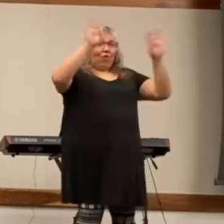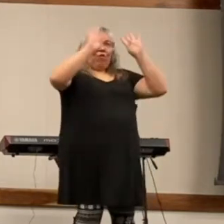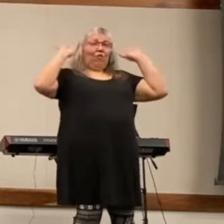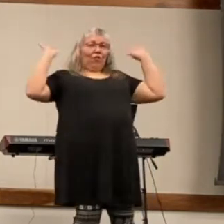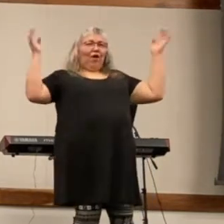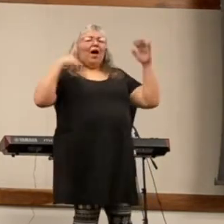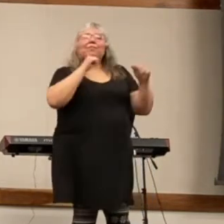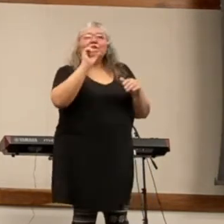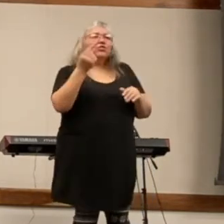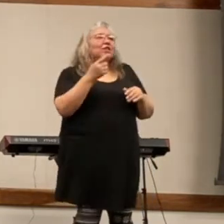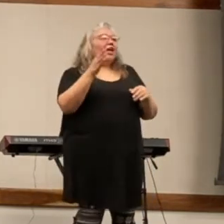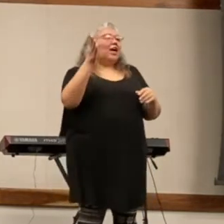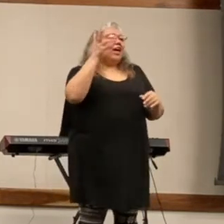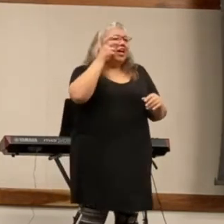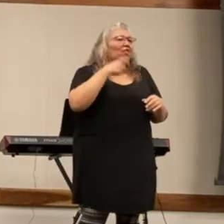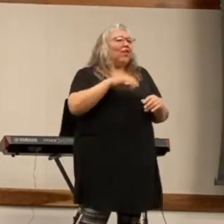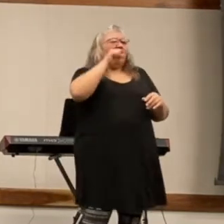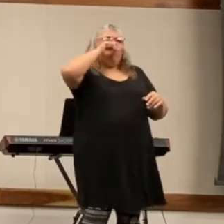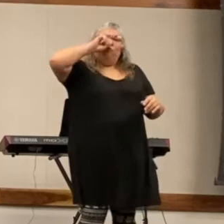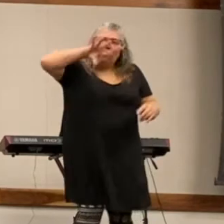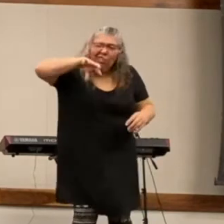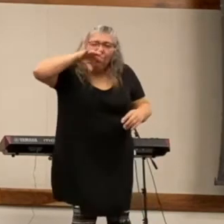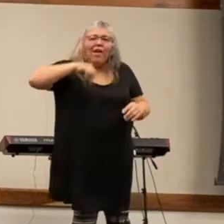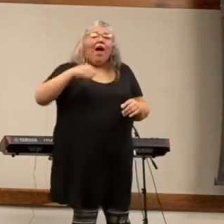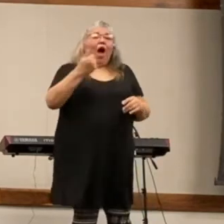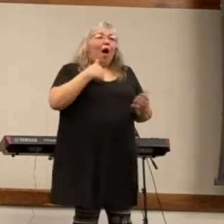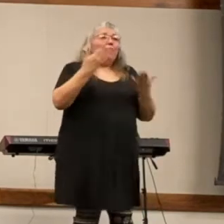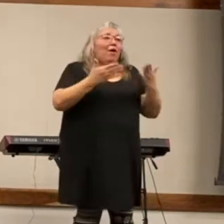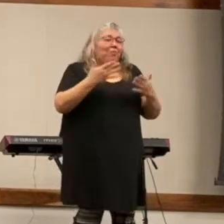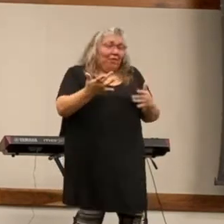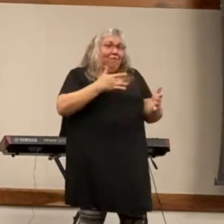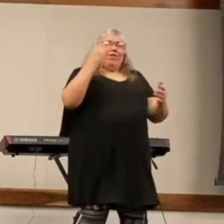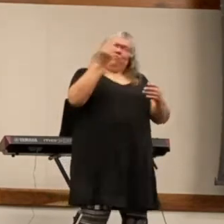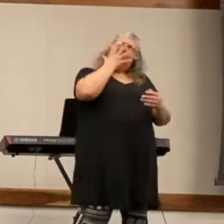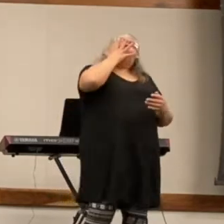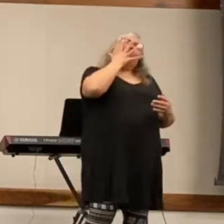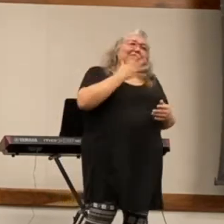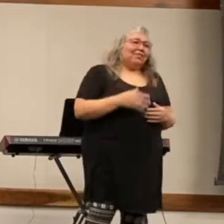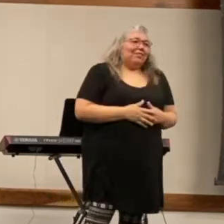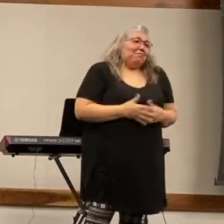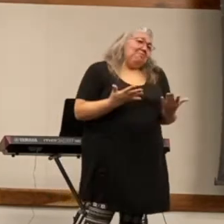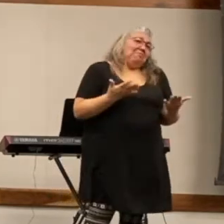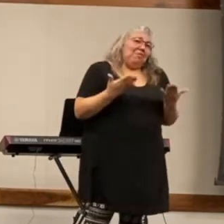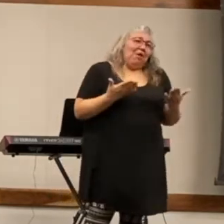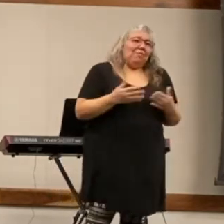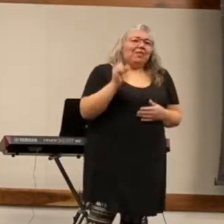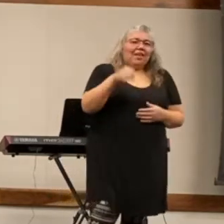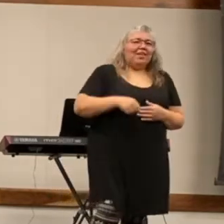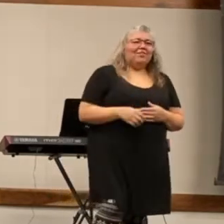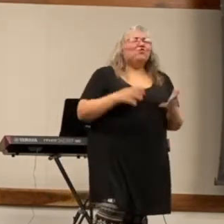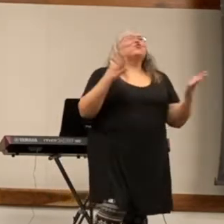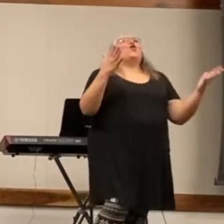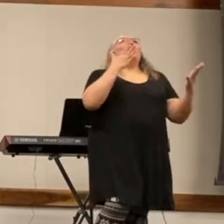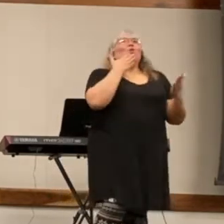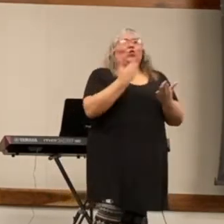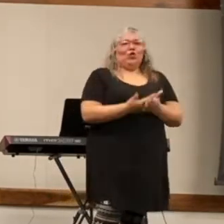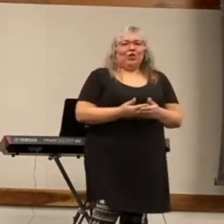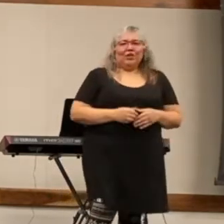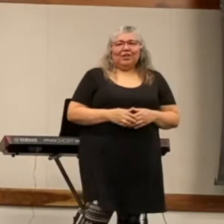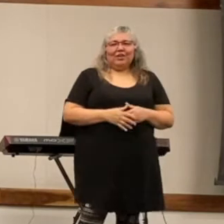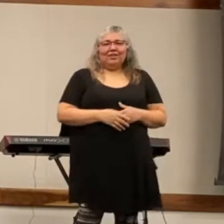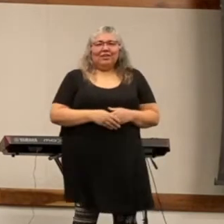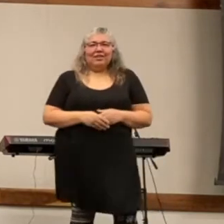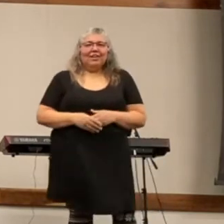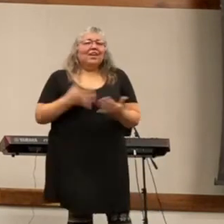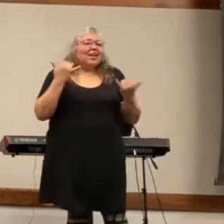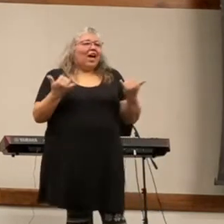only hear the snot come out of the guy's nose, but I'll probably feel it. So good. So